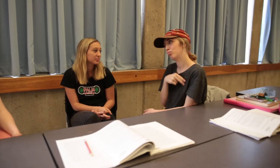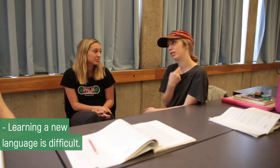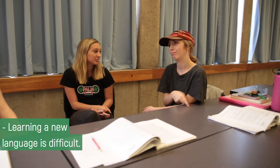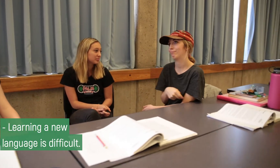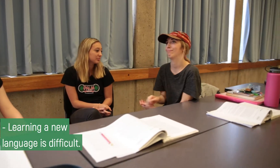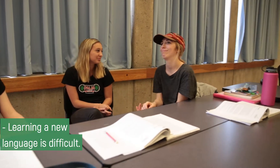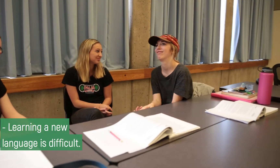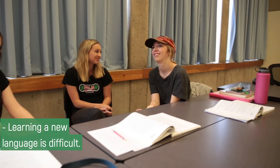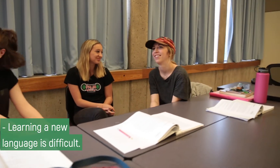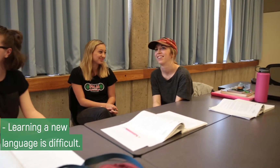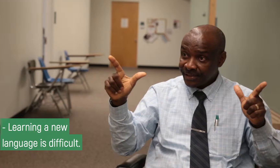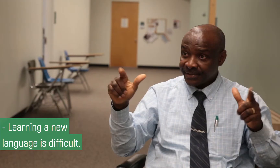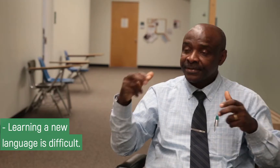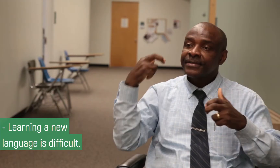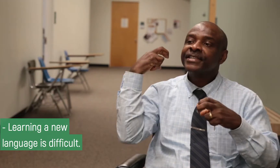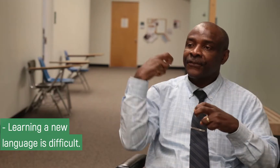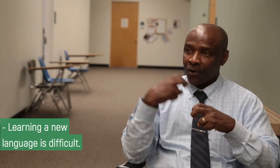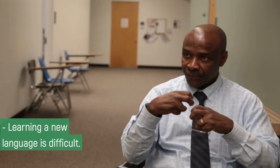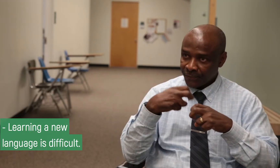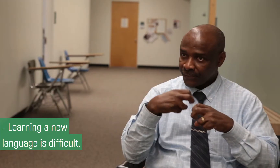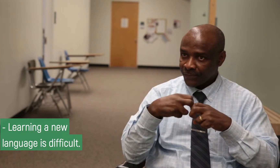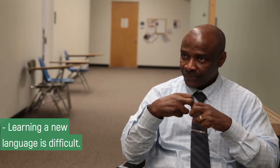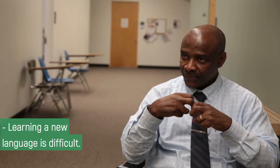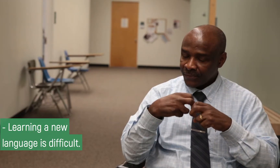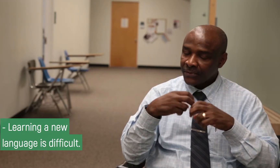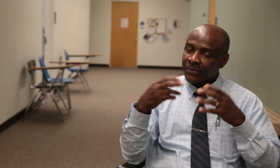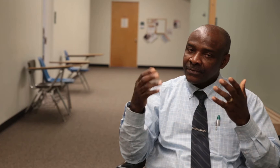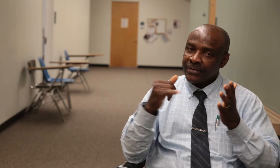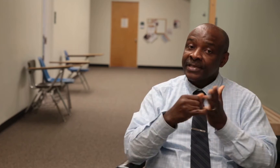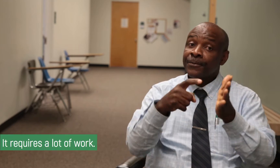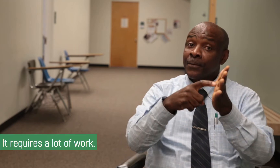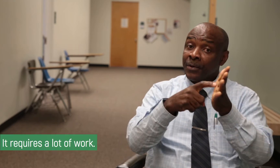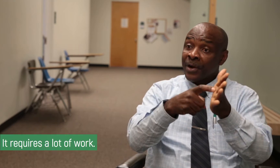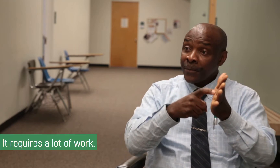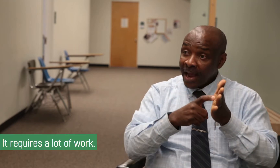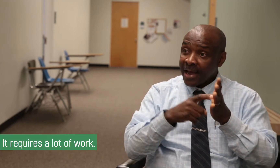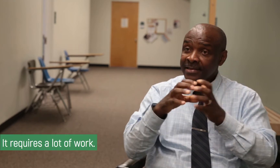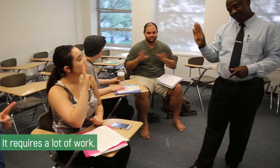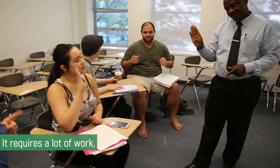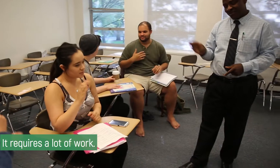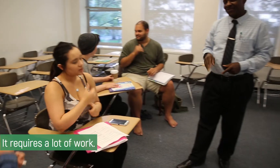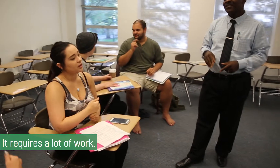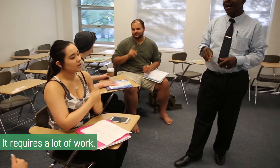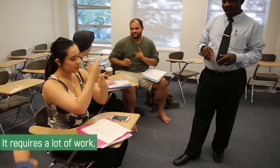Learning English is difficult. It prepares a lot of work,